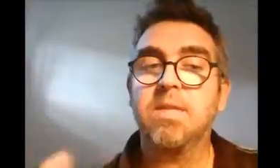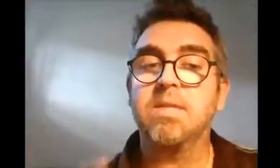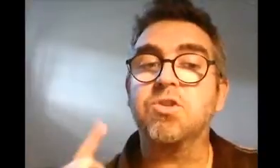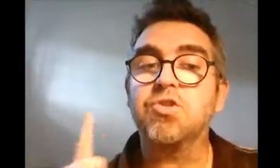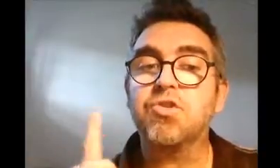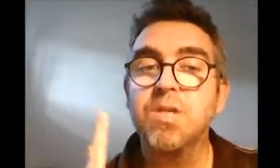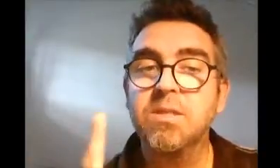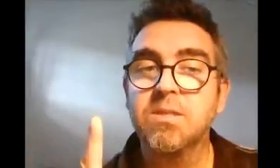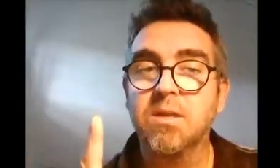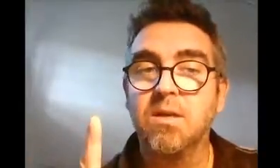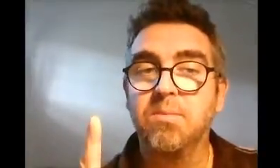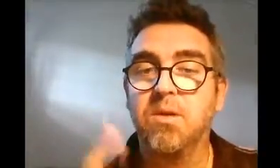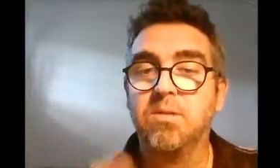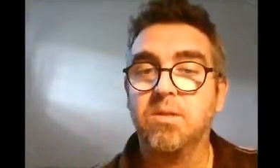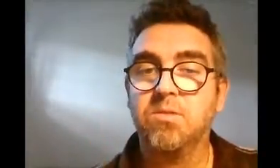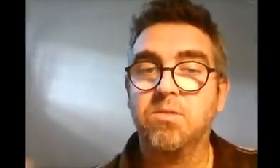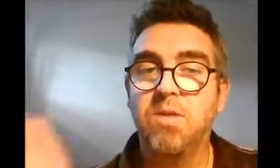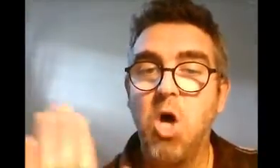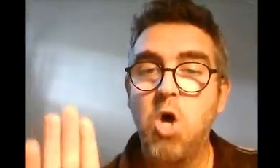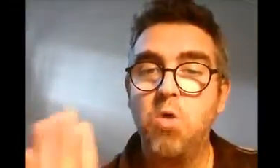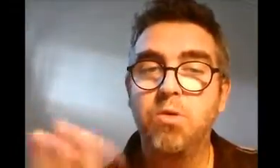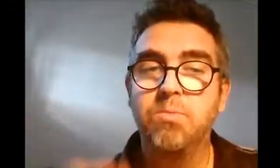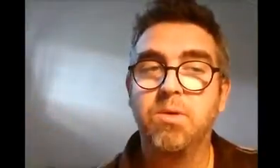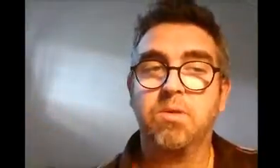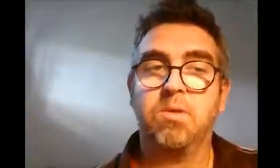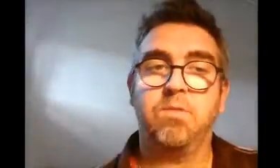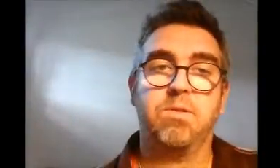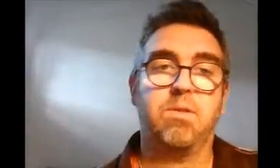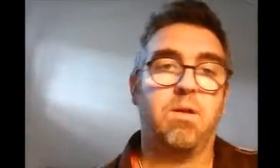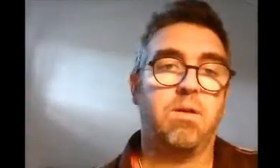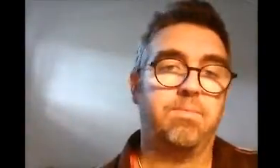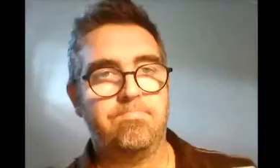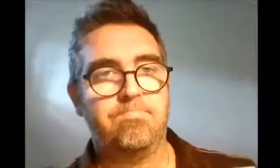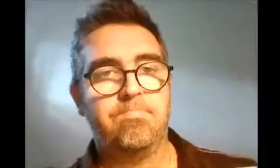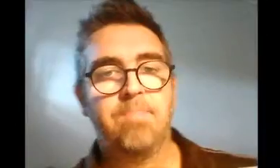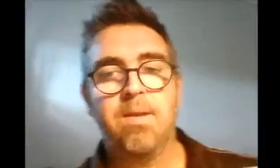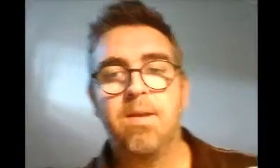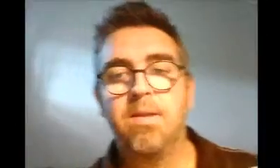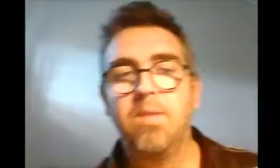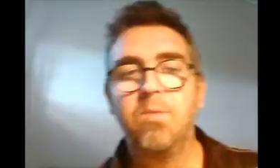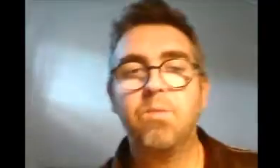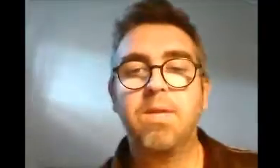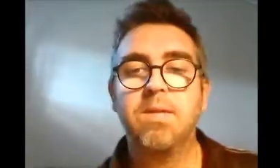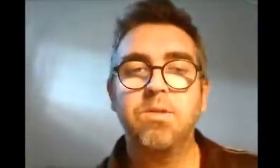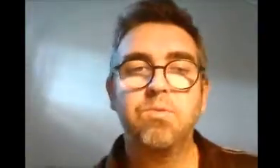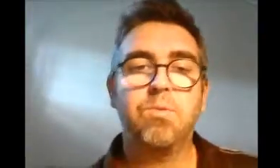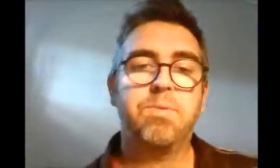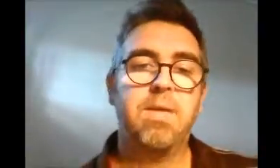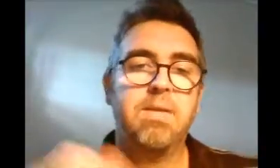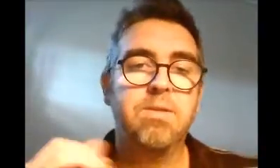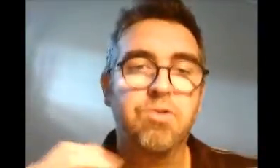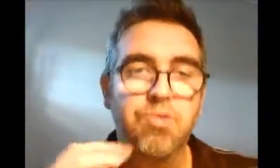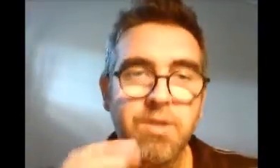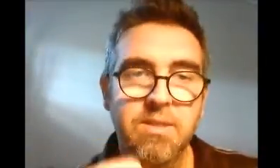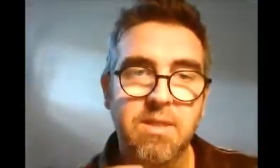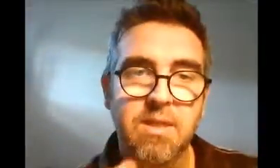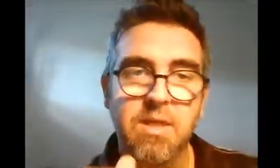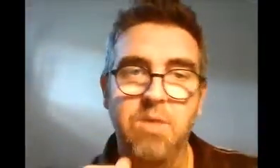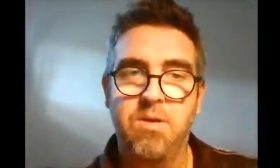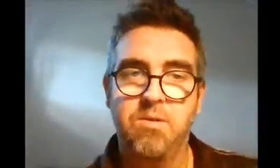the intrinsic luminosity, so the own luminosity of a star. And what we can do to obtain the intrinsic luminosity,